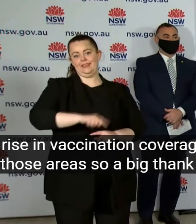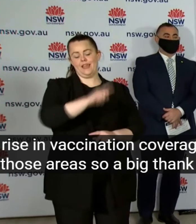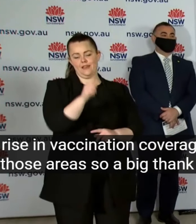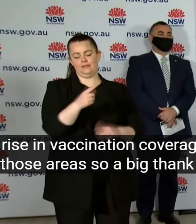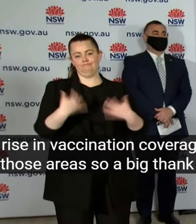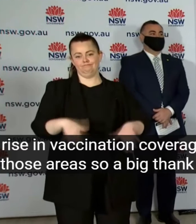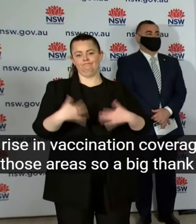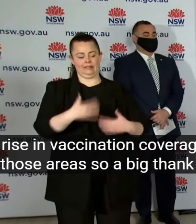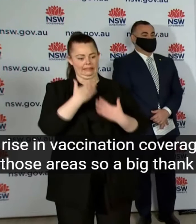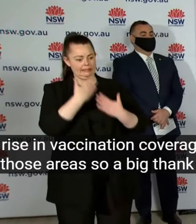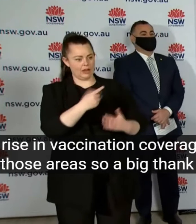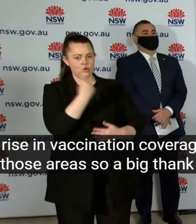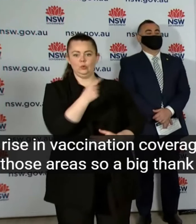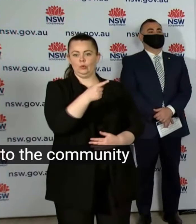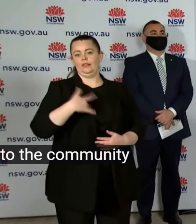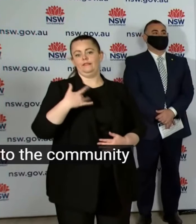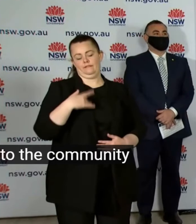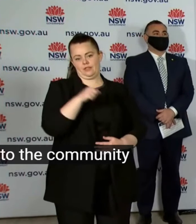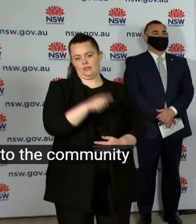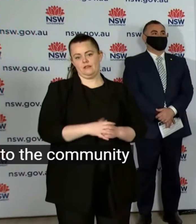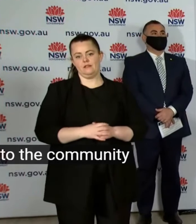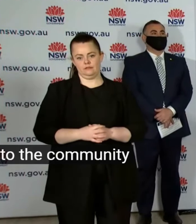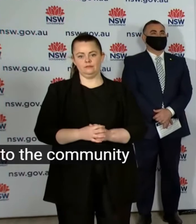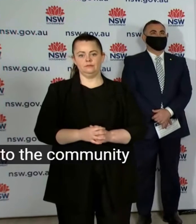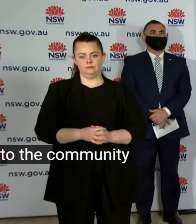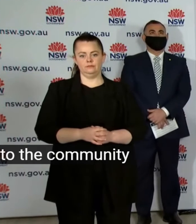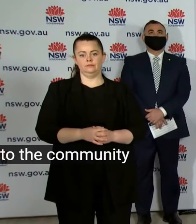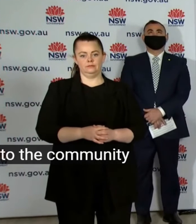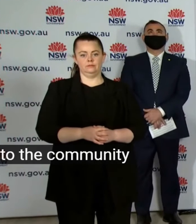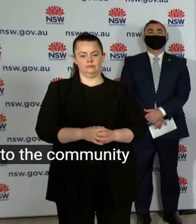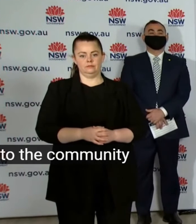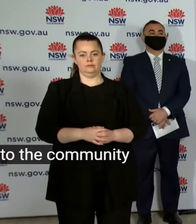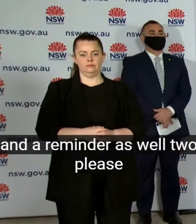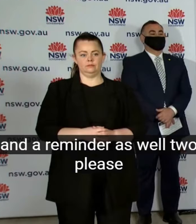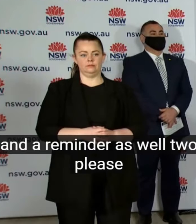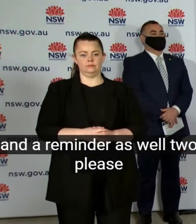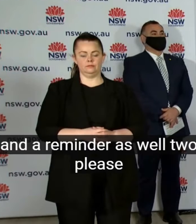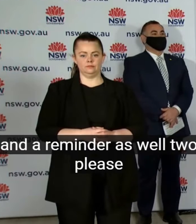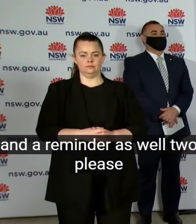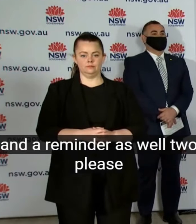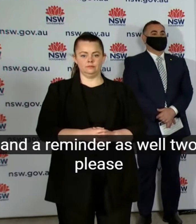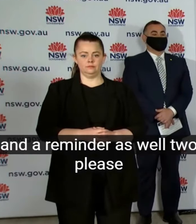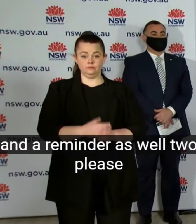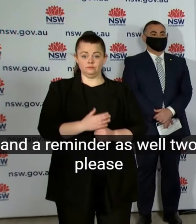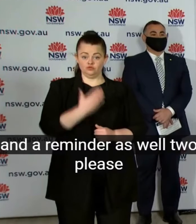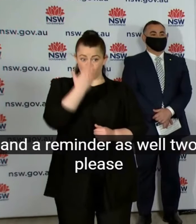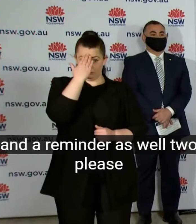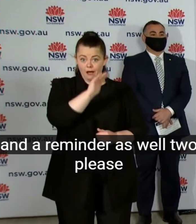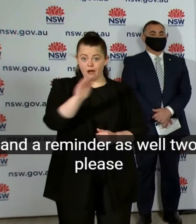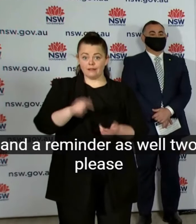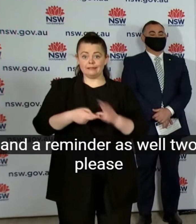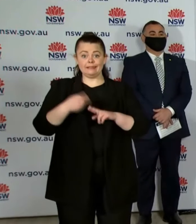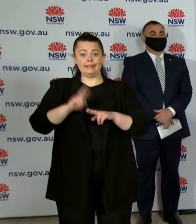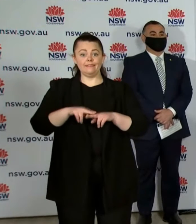those areas. So a big thank you to the community, and a reminder as well to please book in for your vaccinations if you haven't